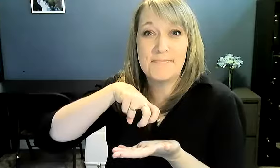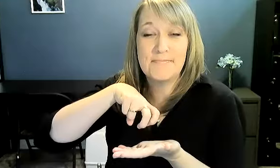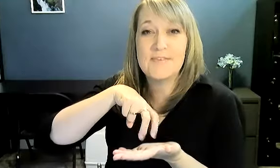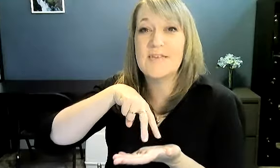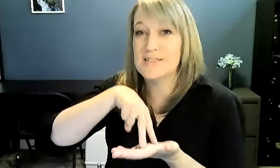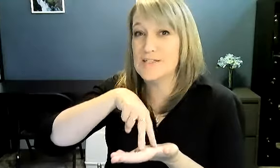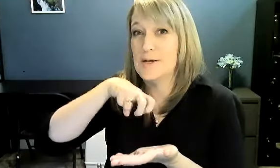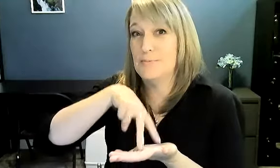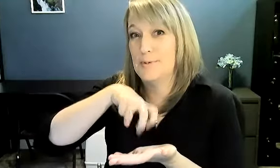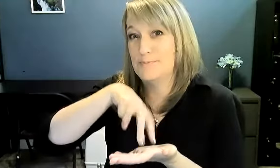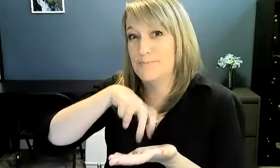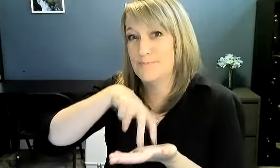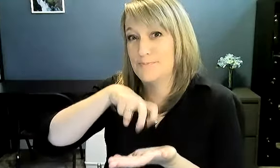So that's jump.